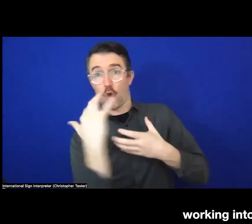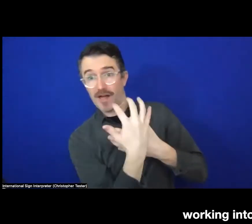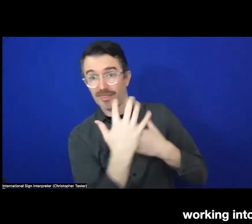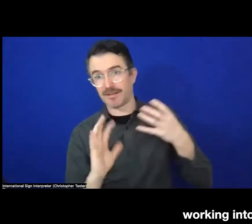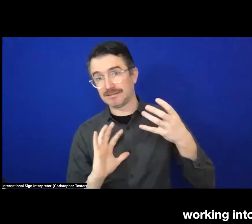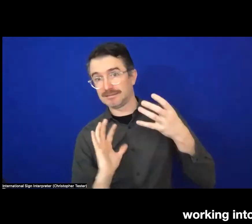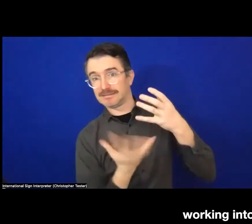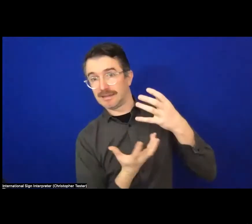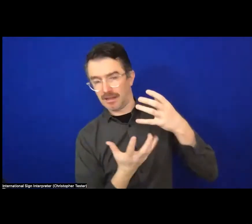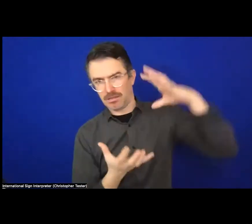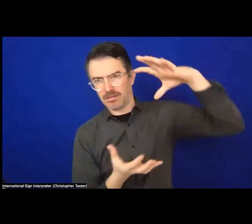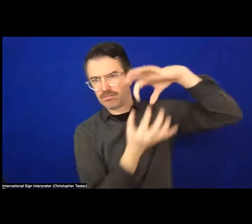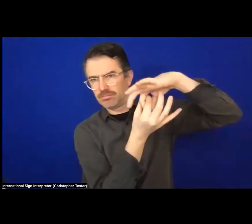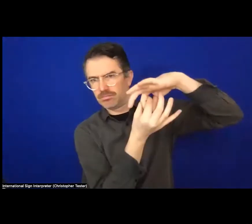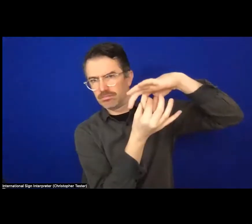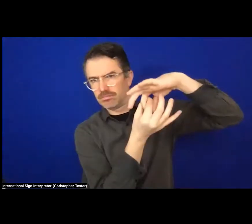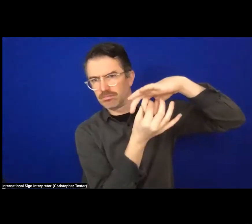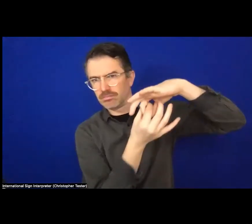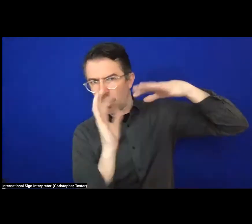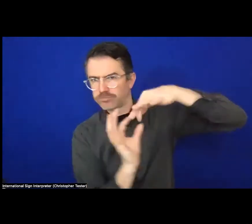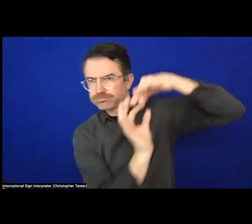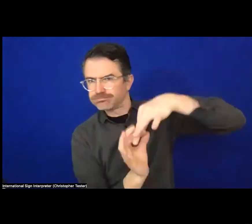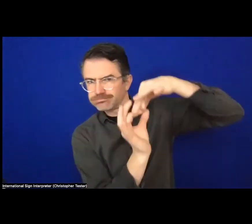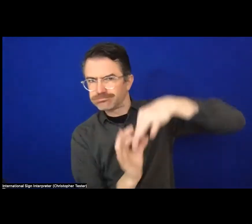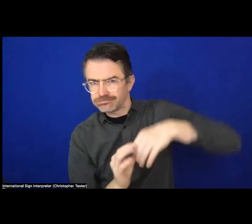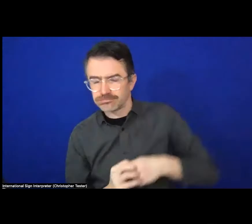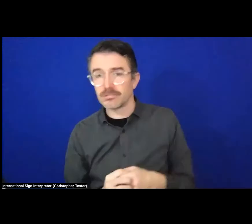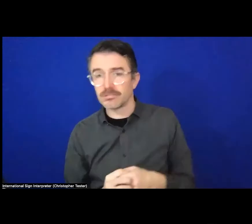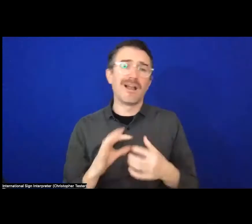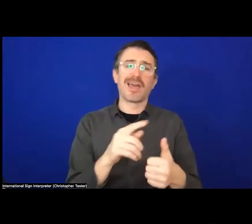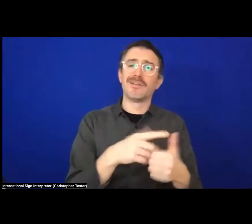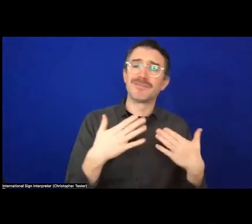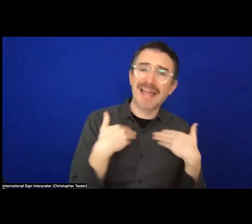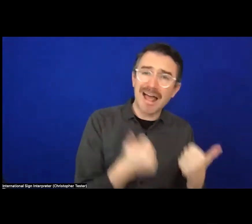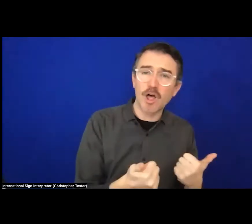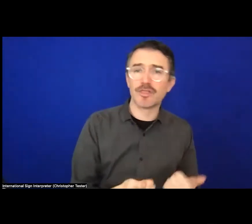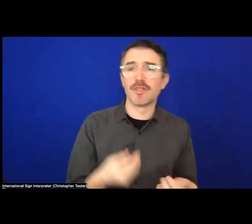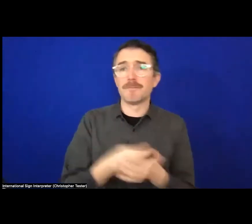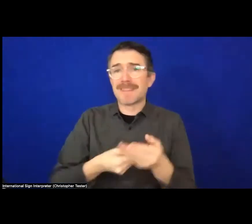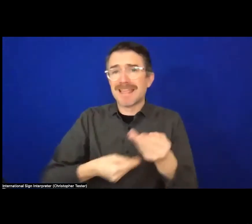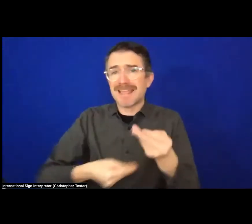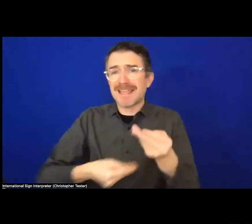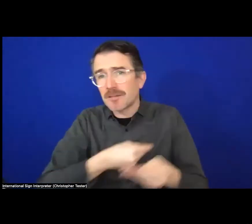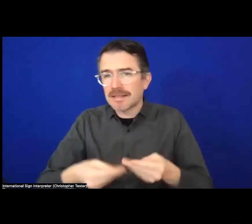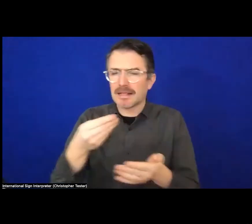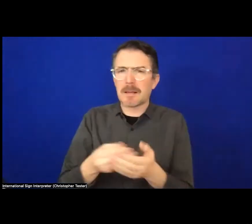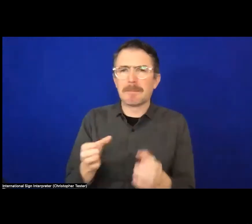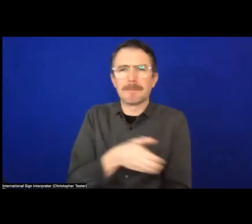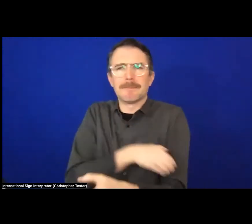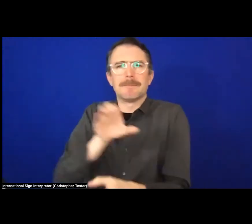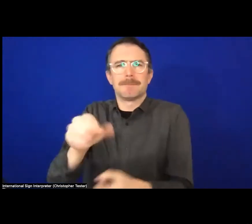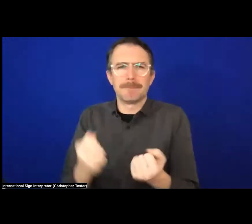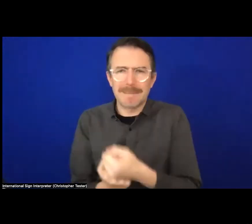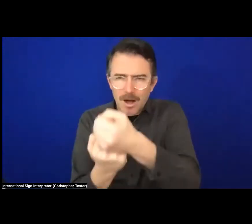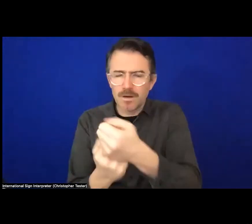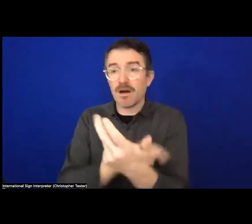education, health, economic empowerment, and human rights. The question is, will TOFI